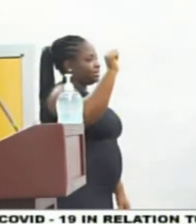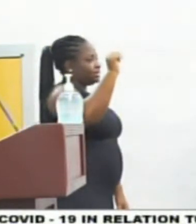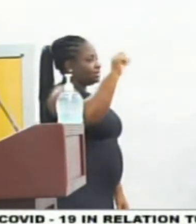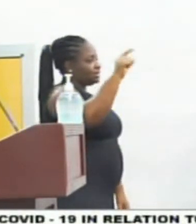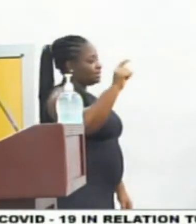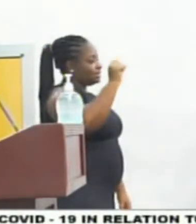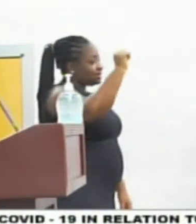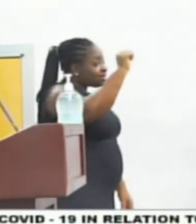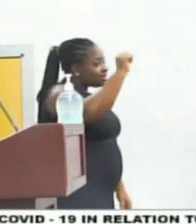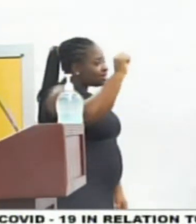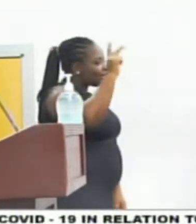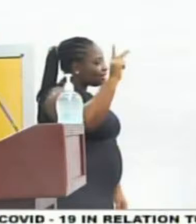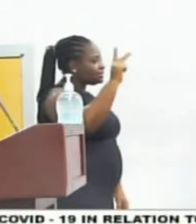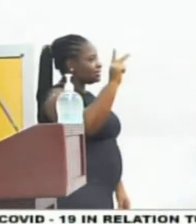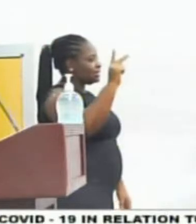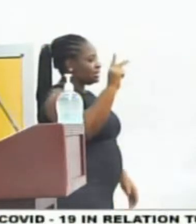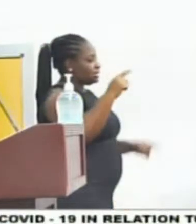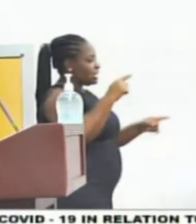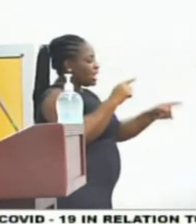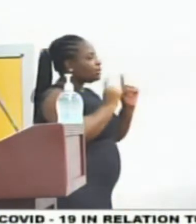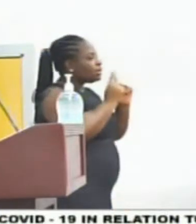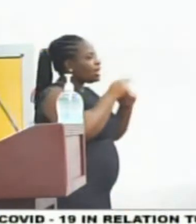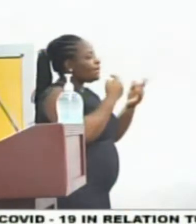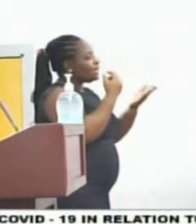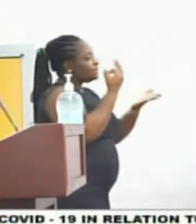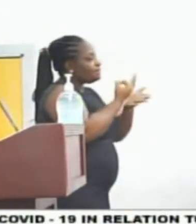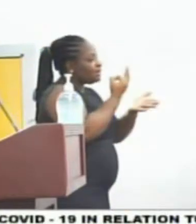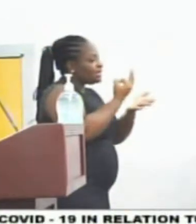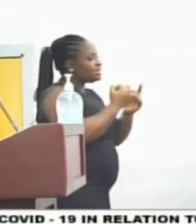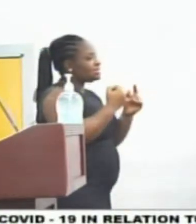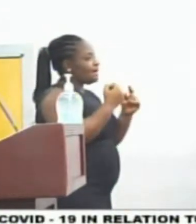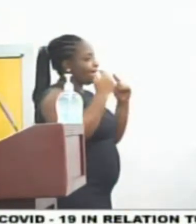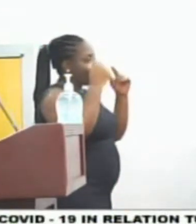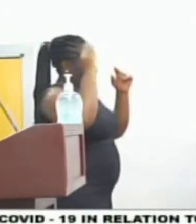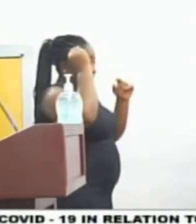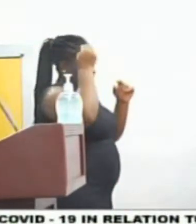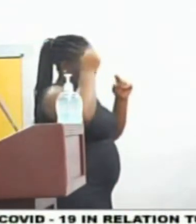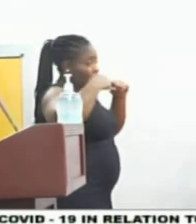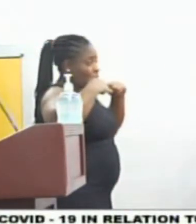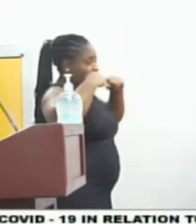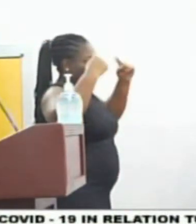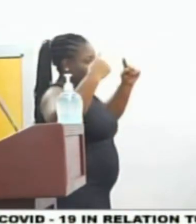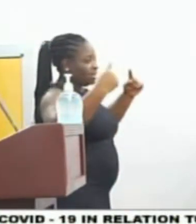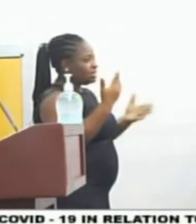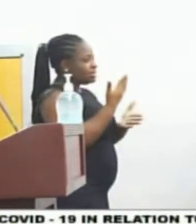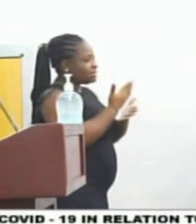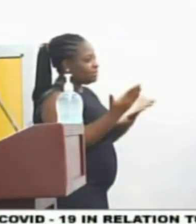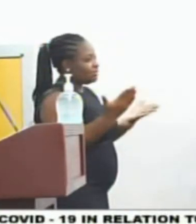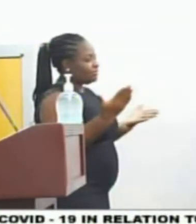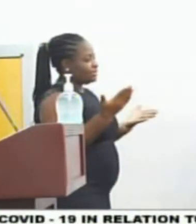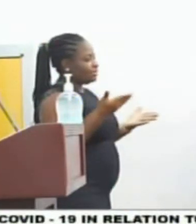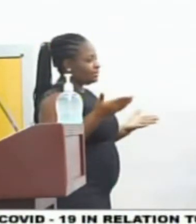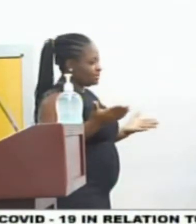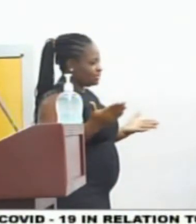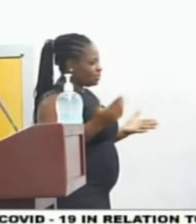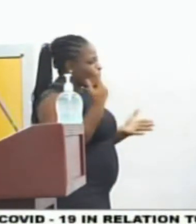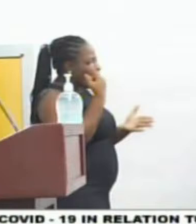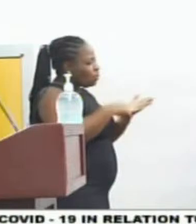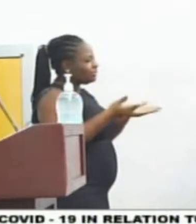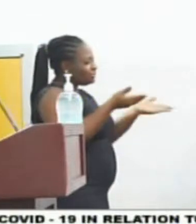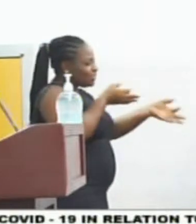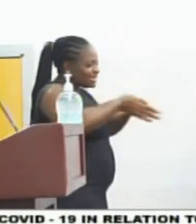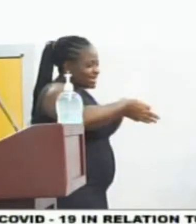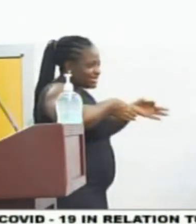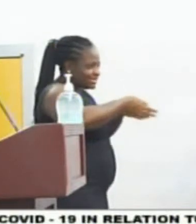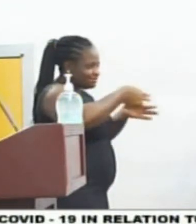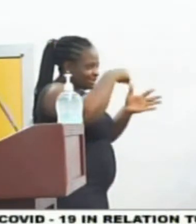talked about a package that the finance minister will announce that will take care of some of these people in the food value chain. What exactly is